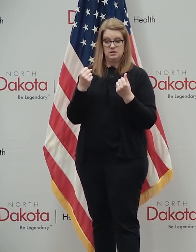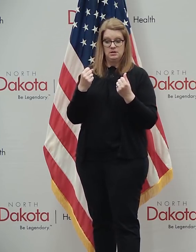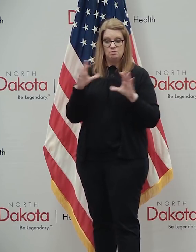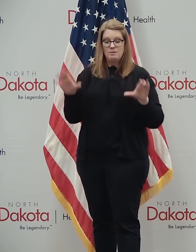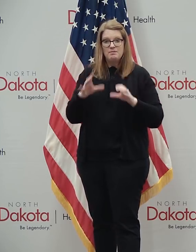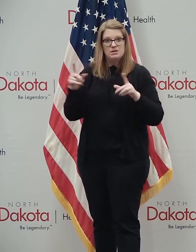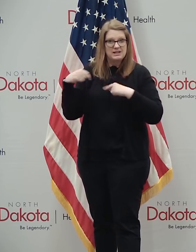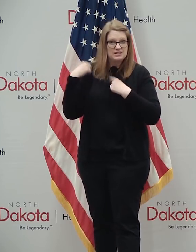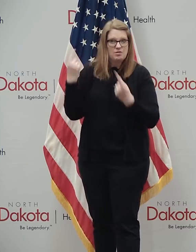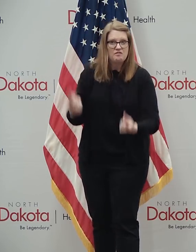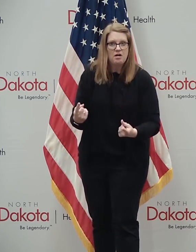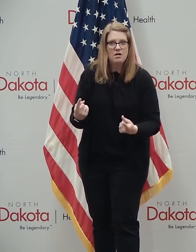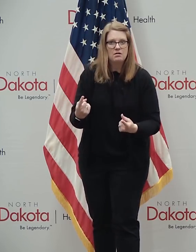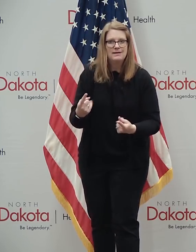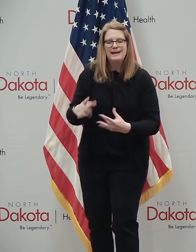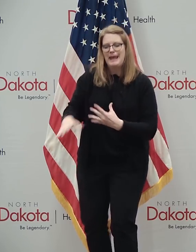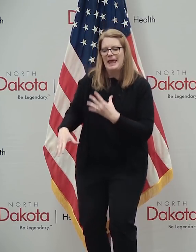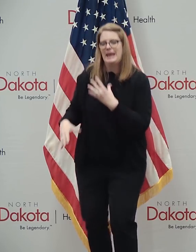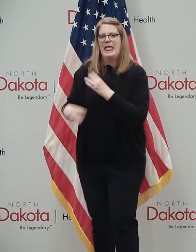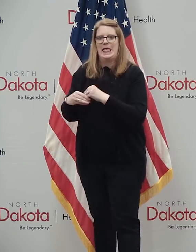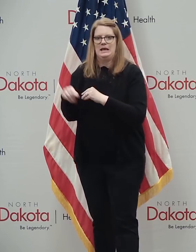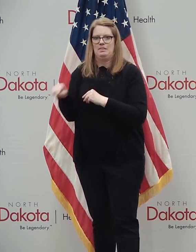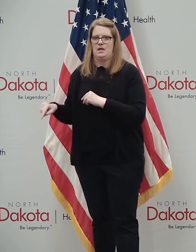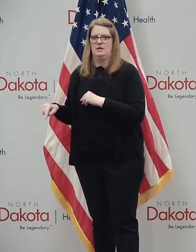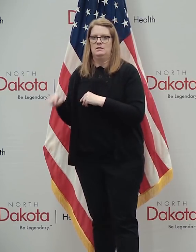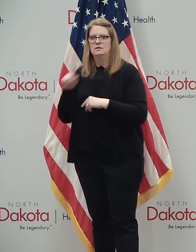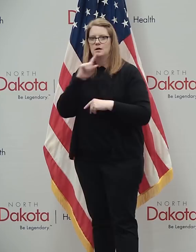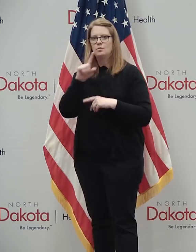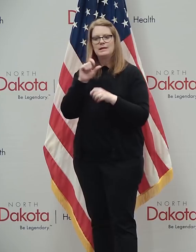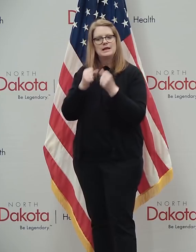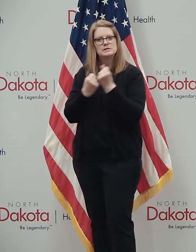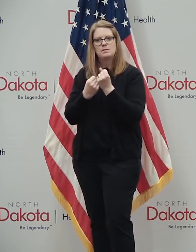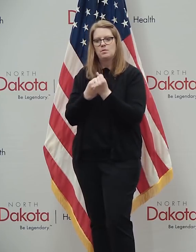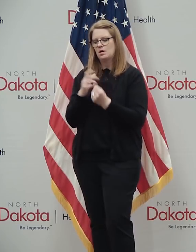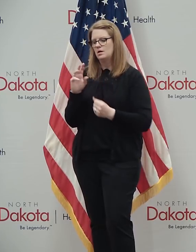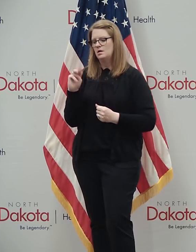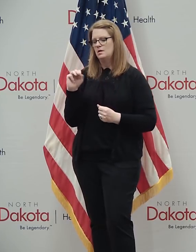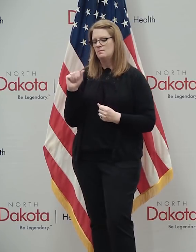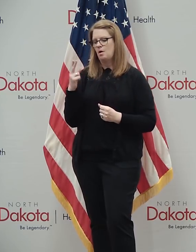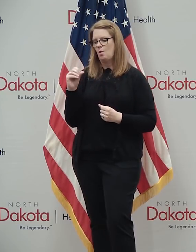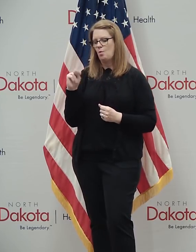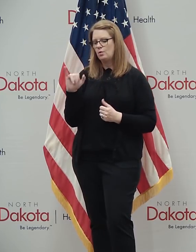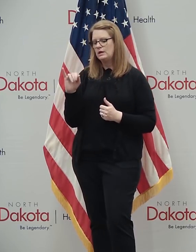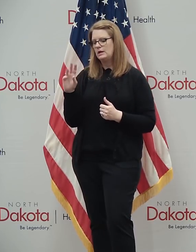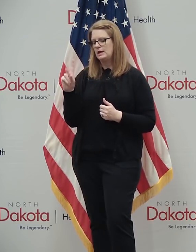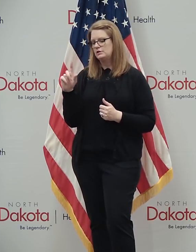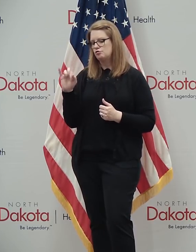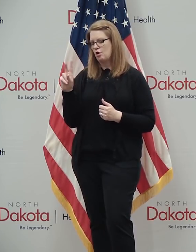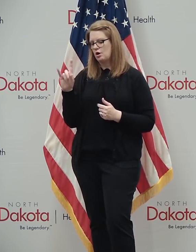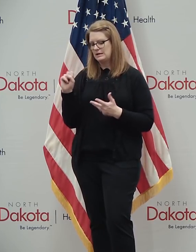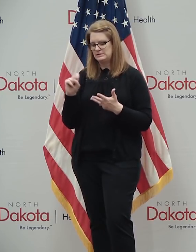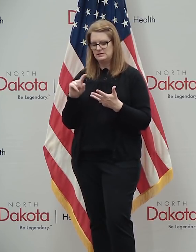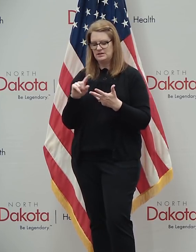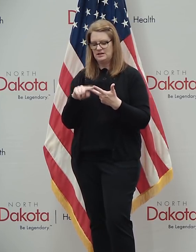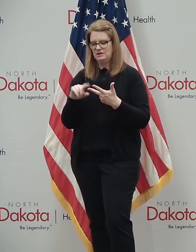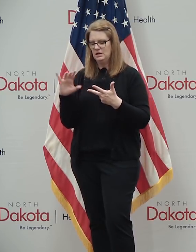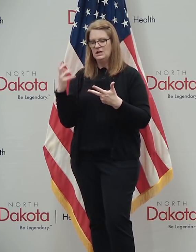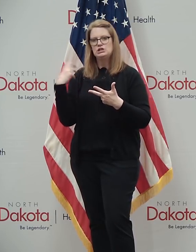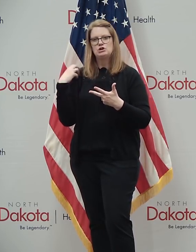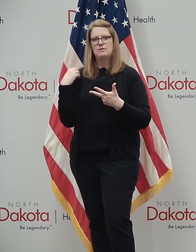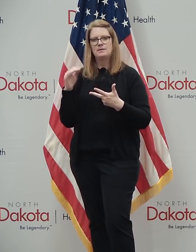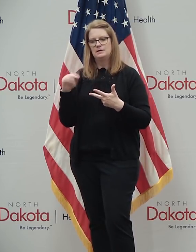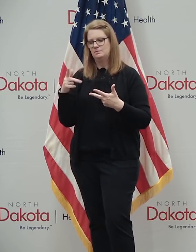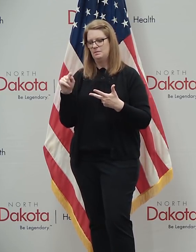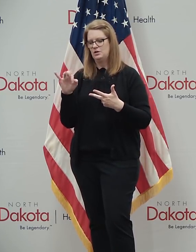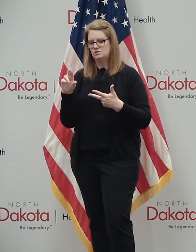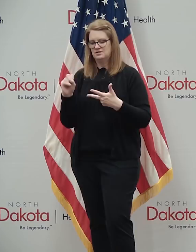great support from Mayors Dardis and Mahoney and Chairman Peterson. They've been fabulous partners through this